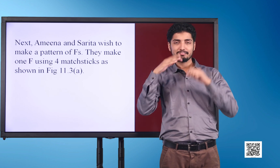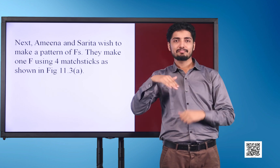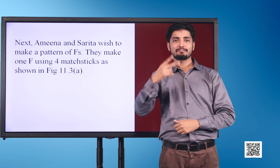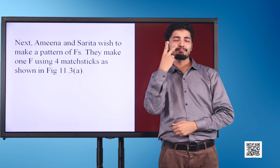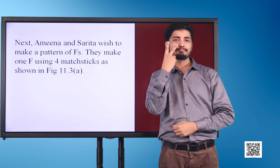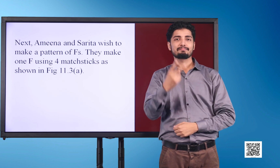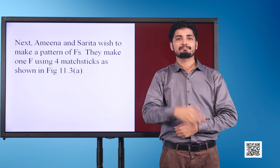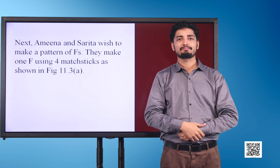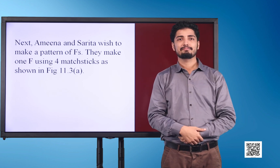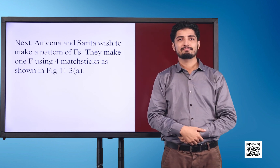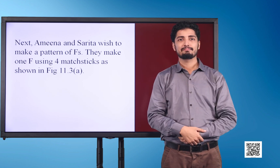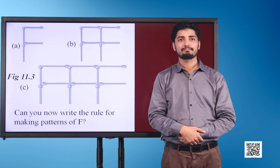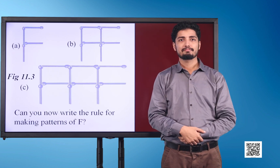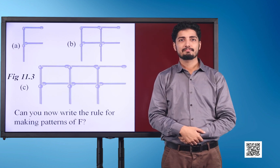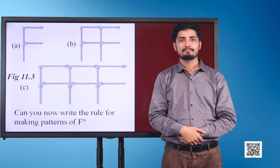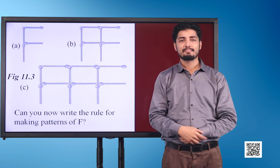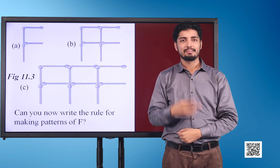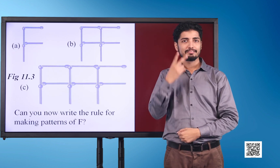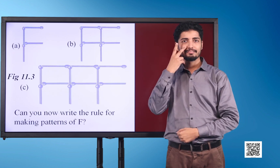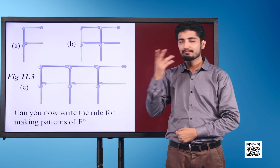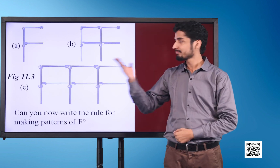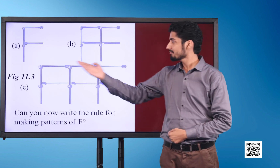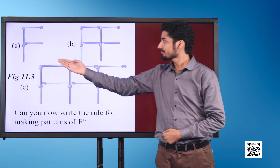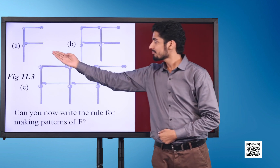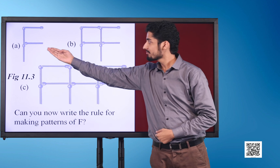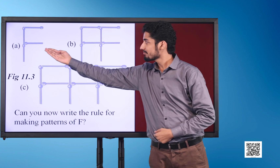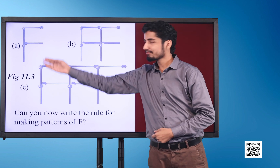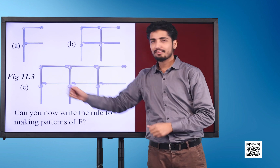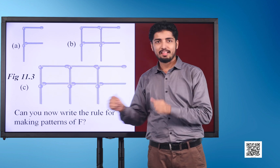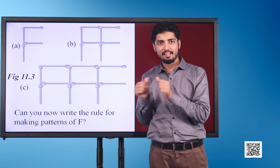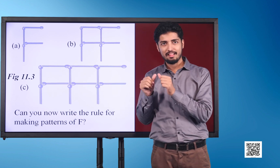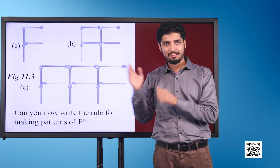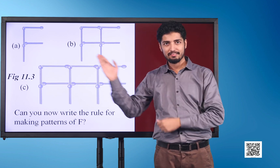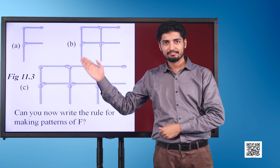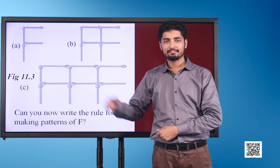They make one F using four matchsticks as shown in figure 11.3a.